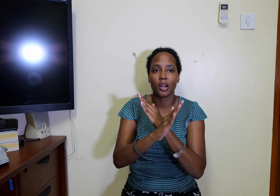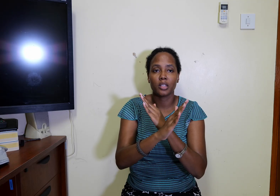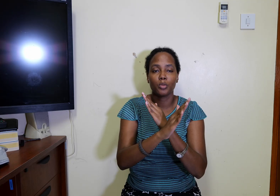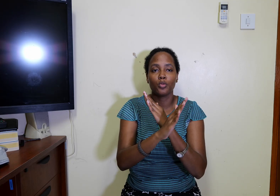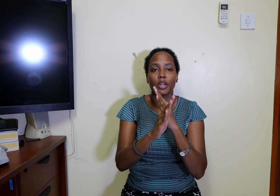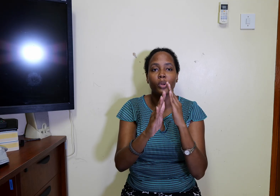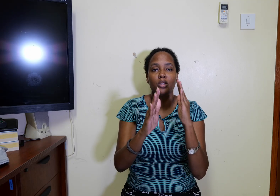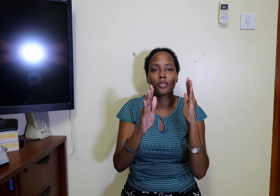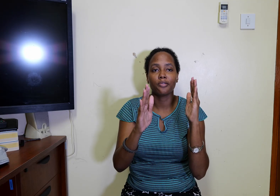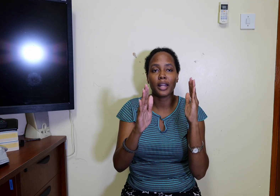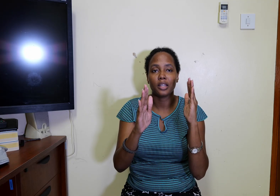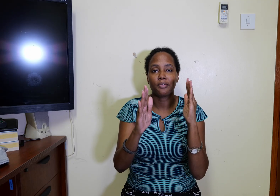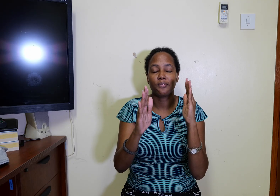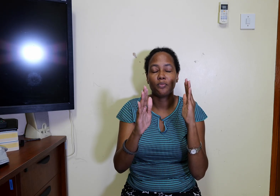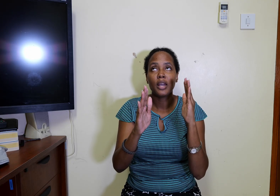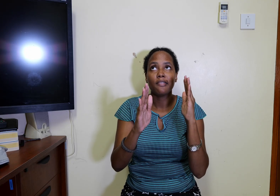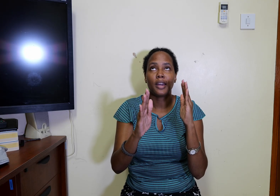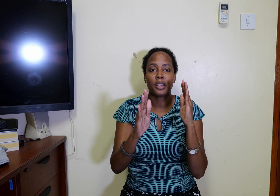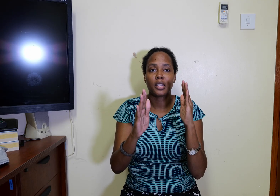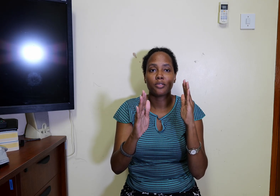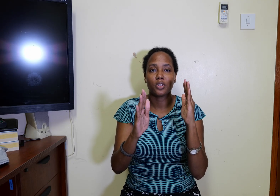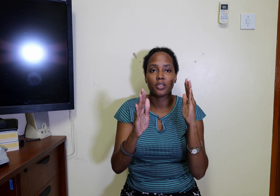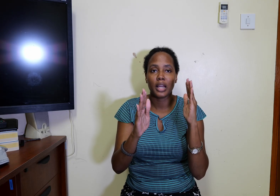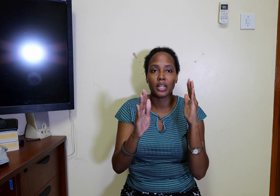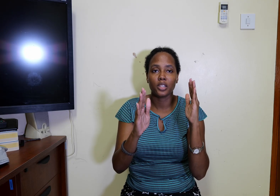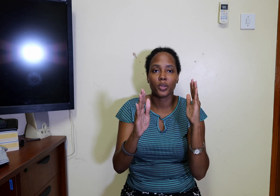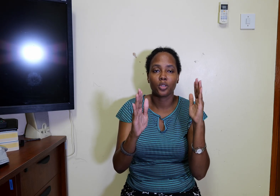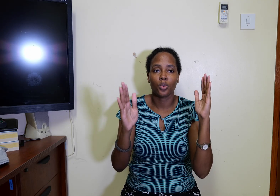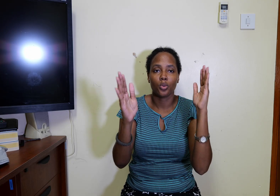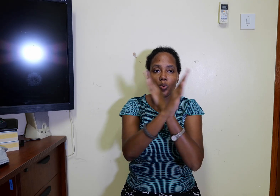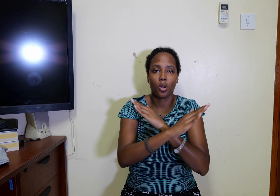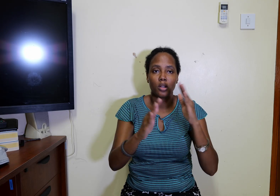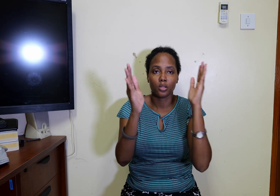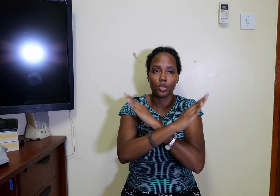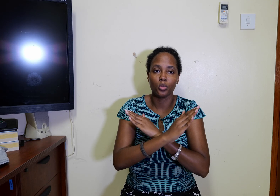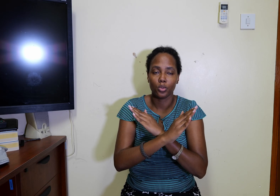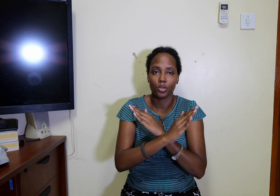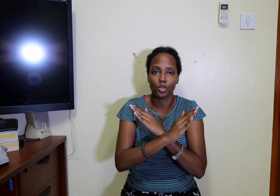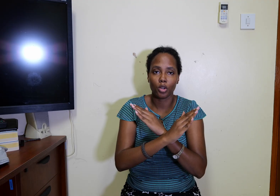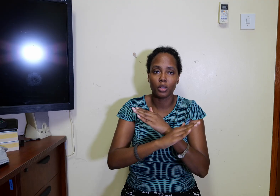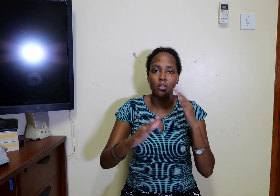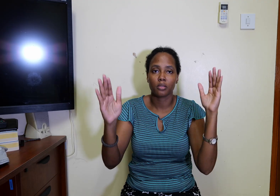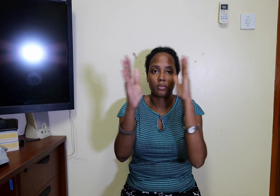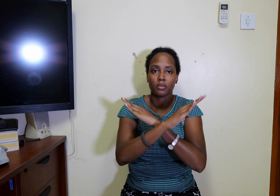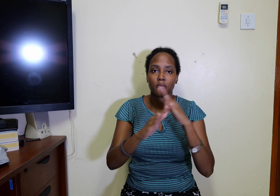karate move, but you're going to fan your hands in front of you like this. You're going to go 1, 2, troubles,